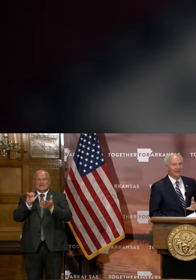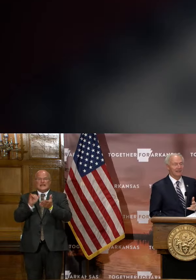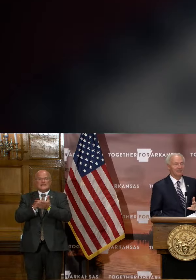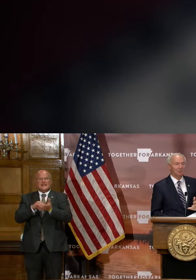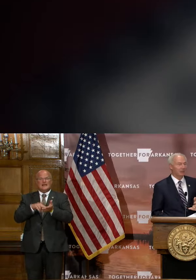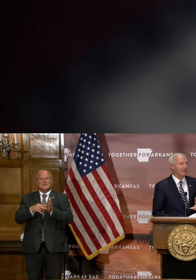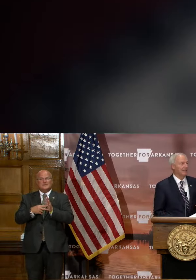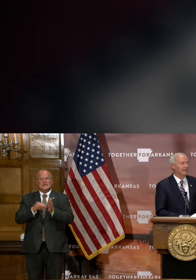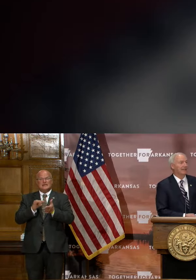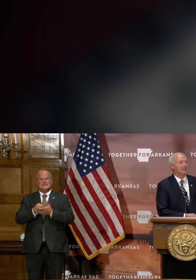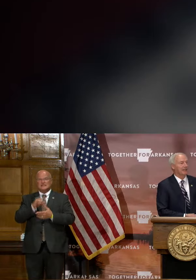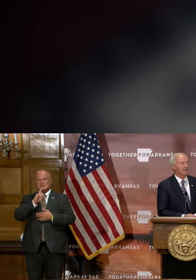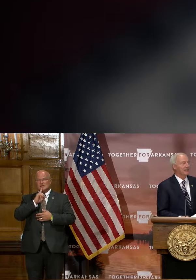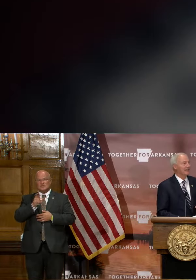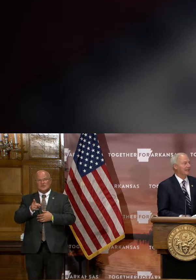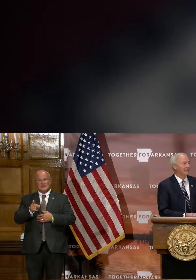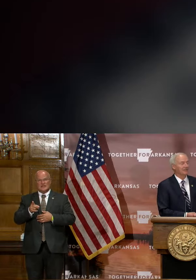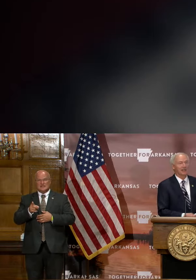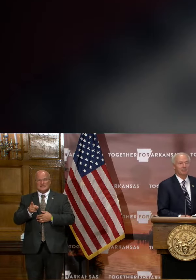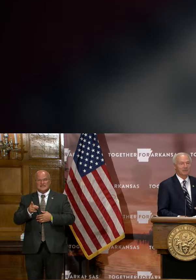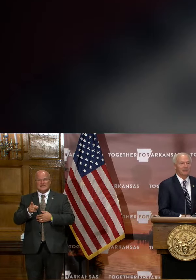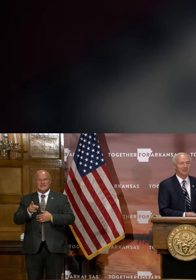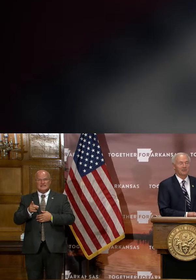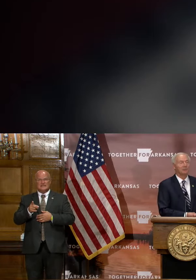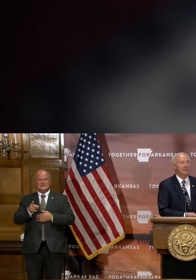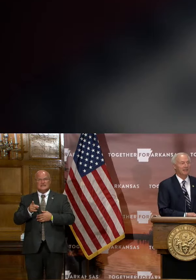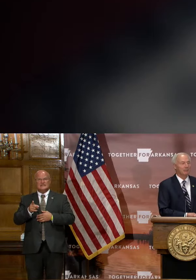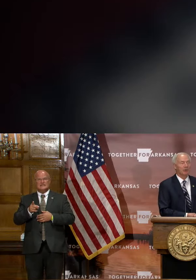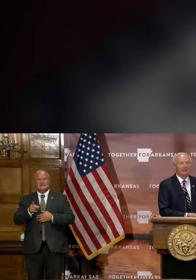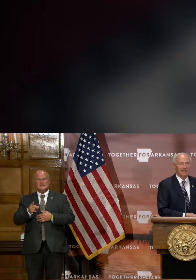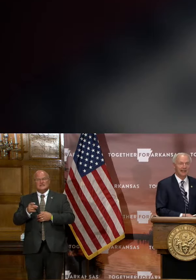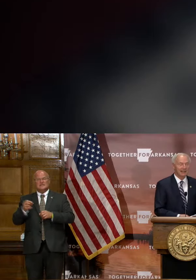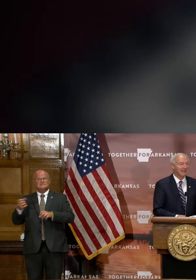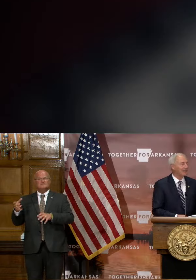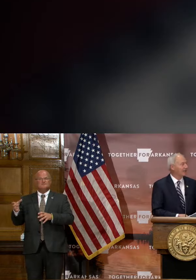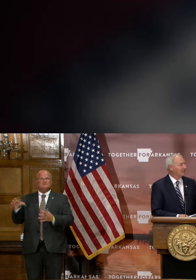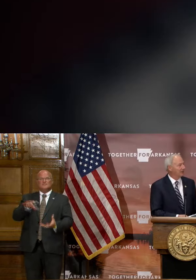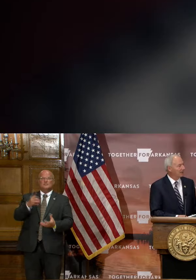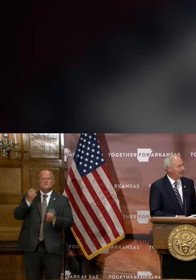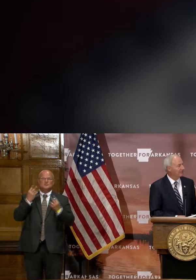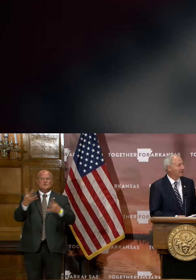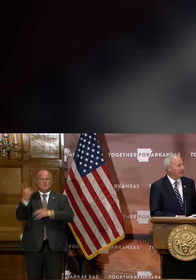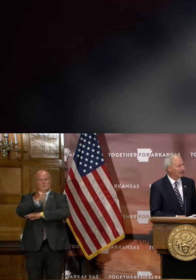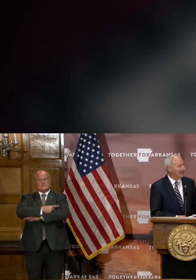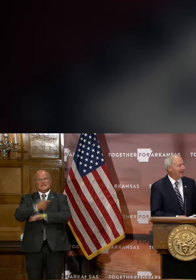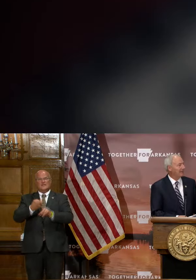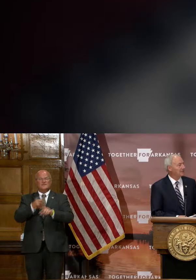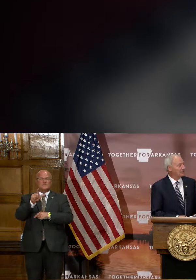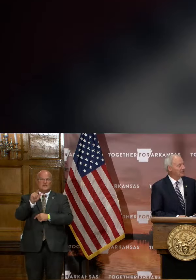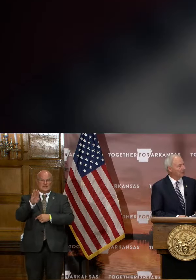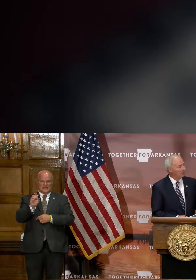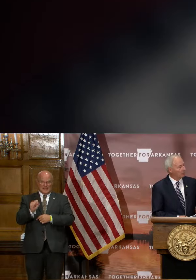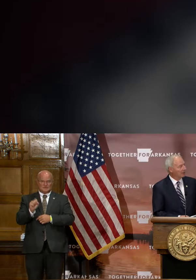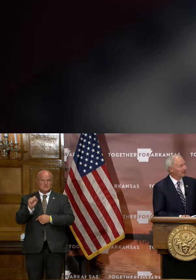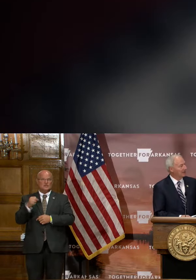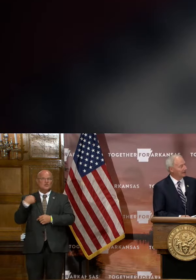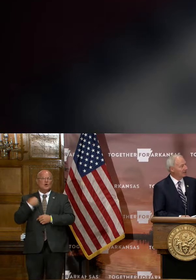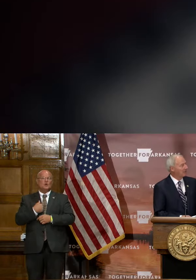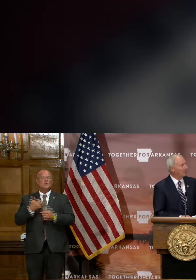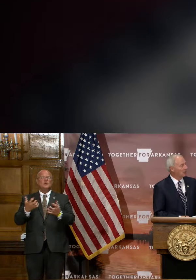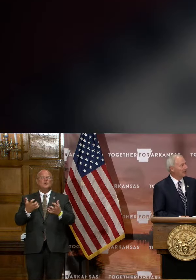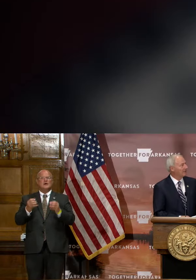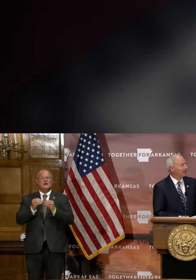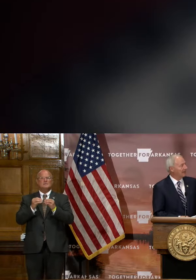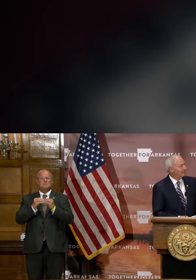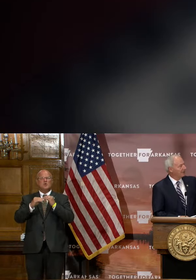just means that really there's getting dumped too many in one day from our labs. And so we want a